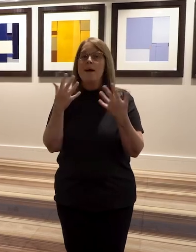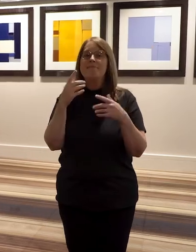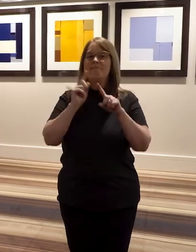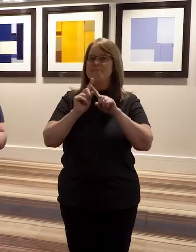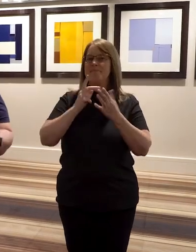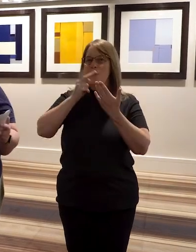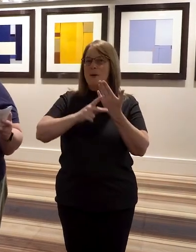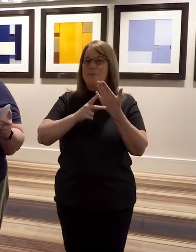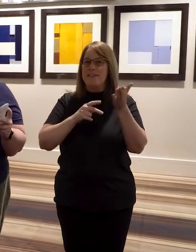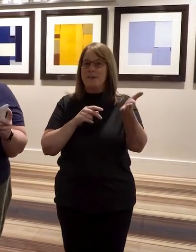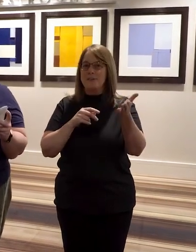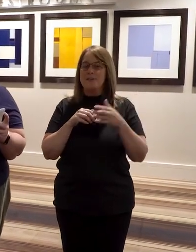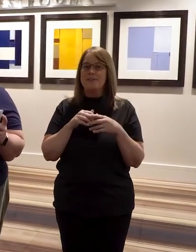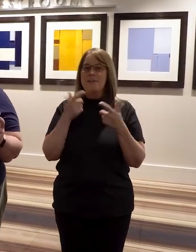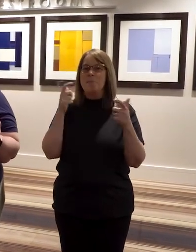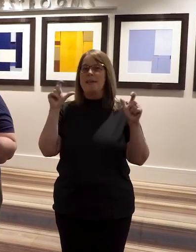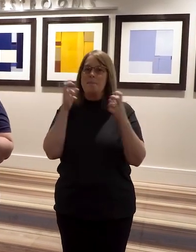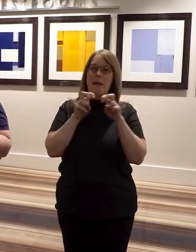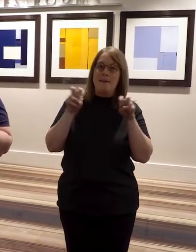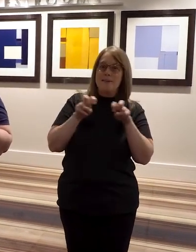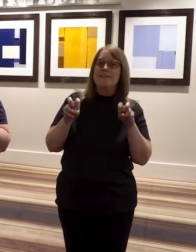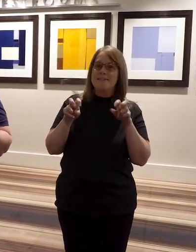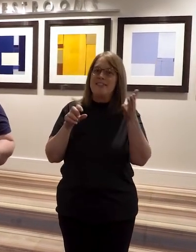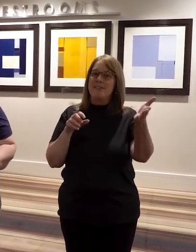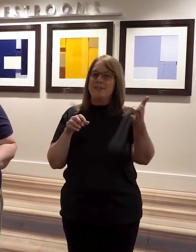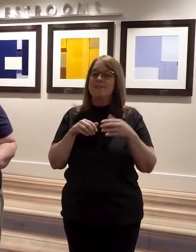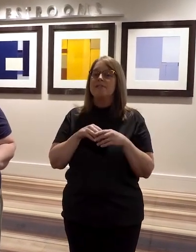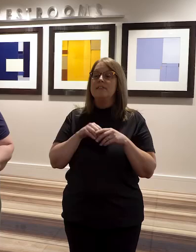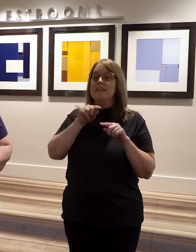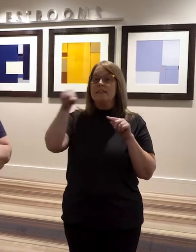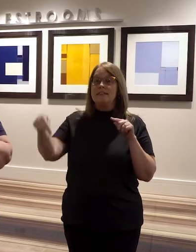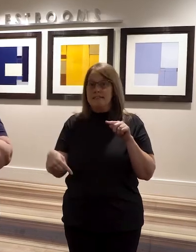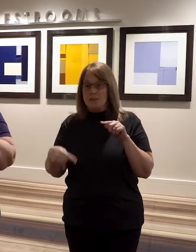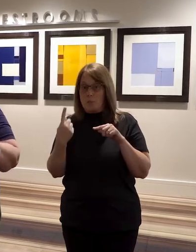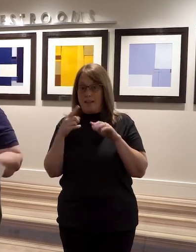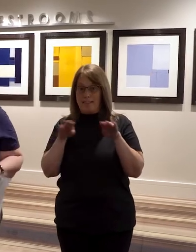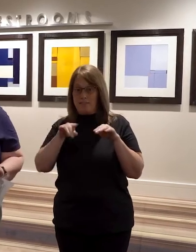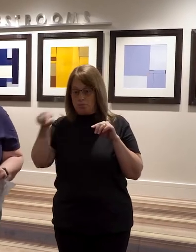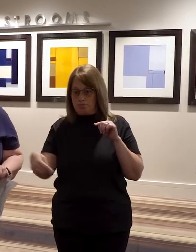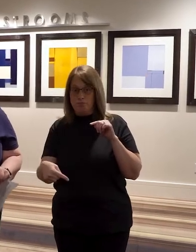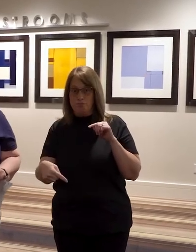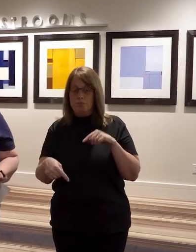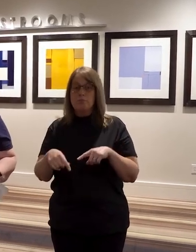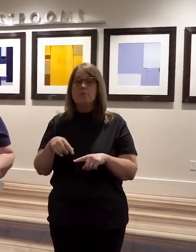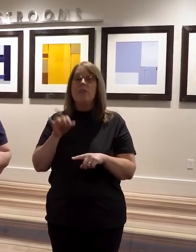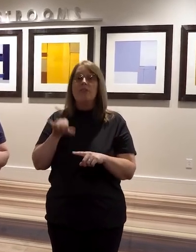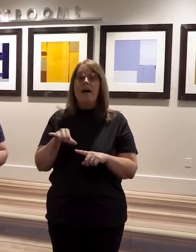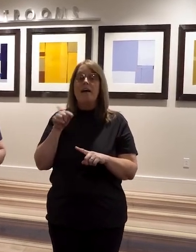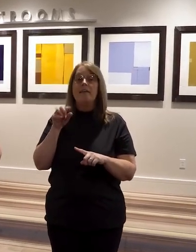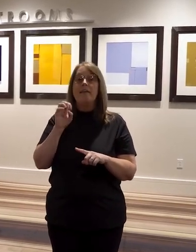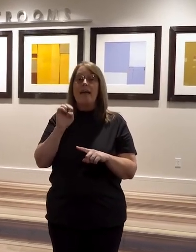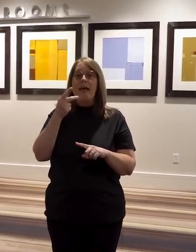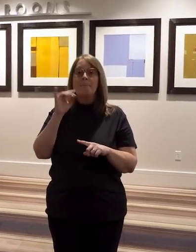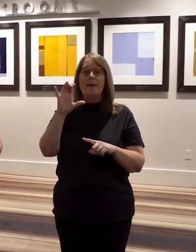programming, some of those big, big panels. Downstairs One level below us is where you will find